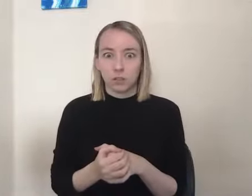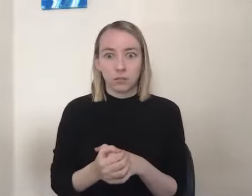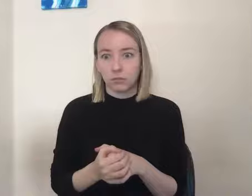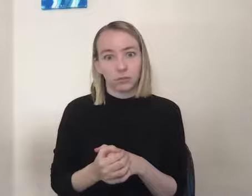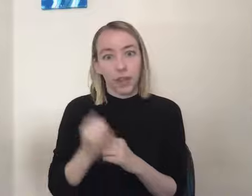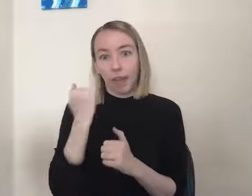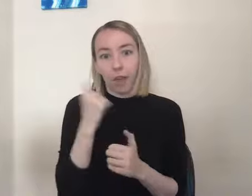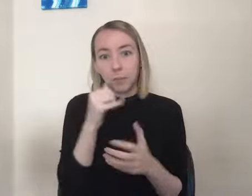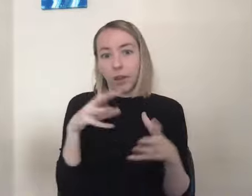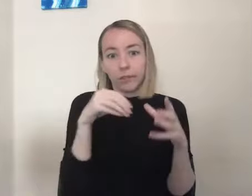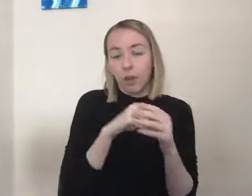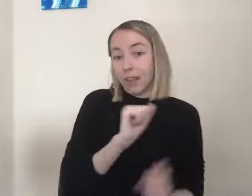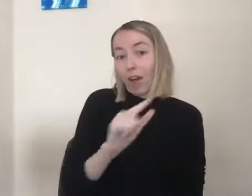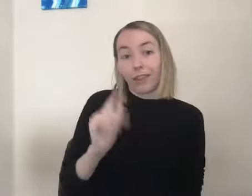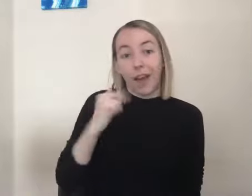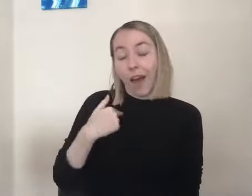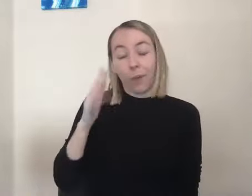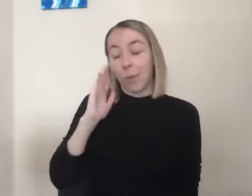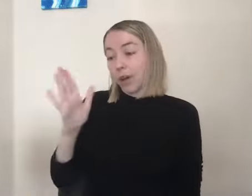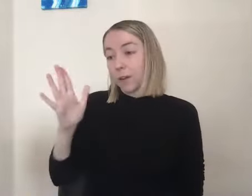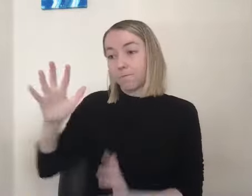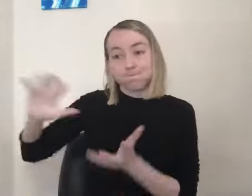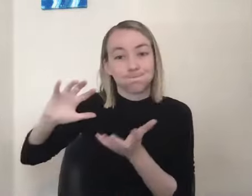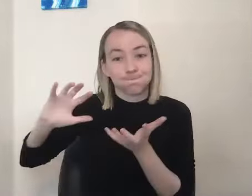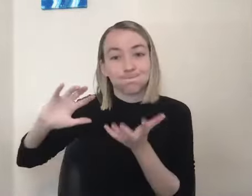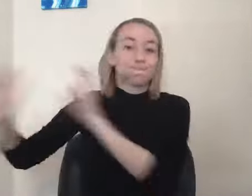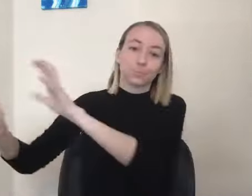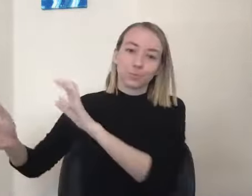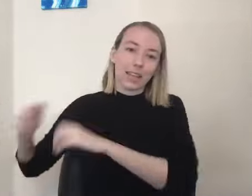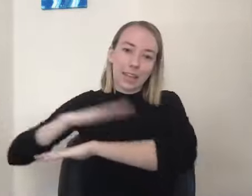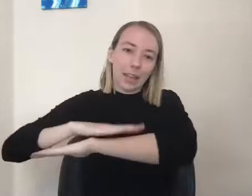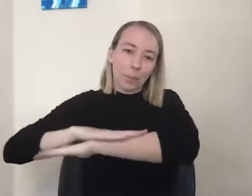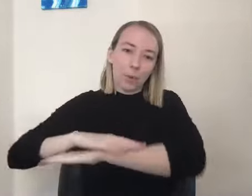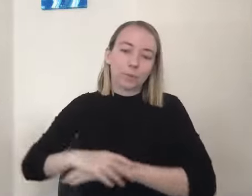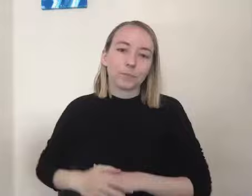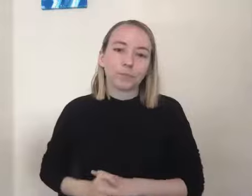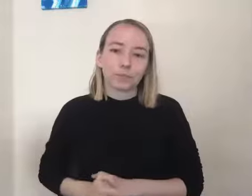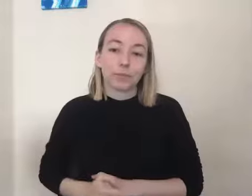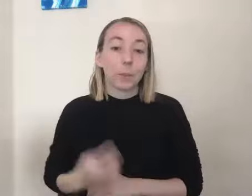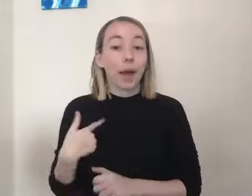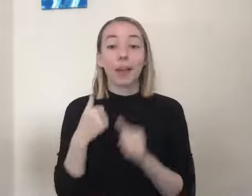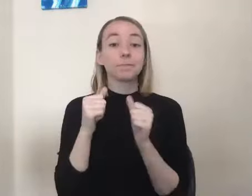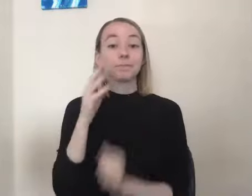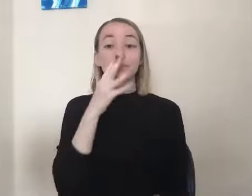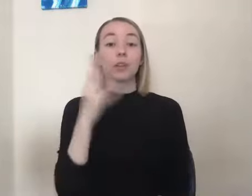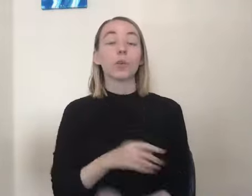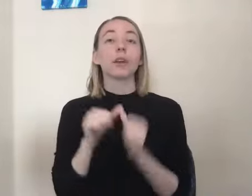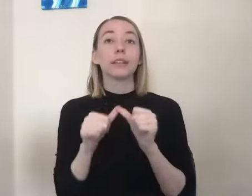to me, "Look at that, hen, everything a man could ask for." And I thought, see, if I wasn't in this programme, I'd have bounced that